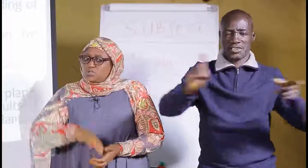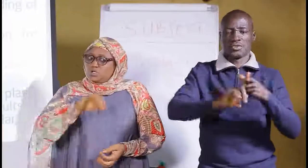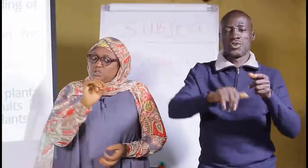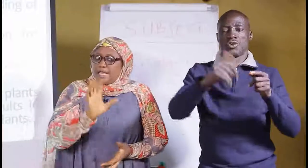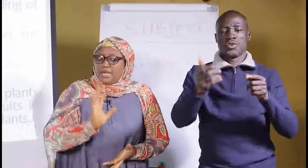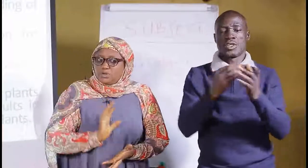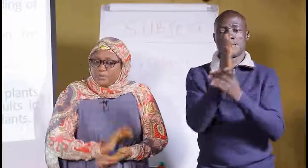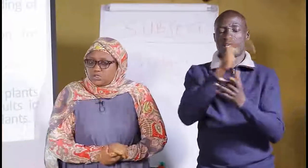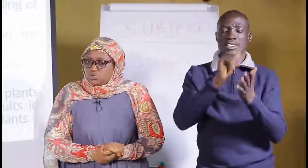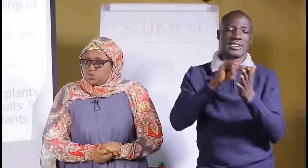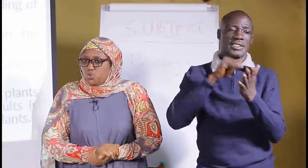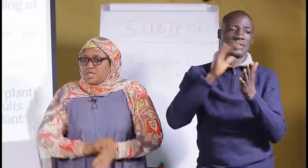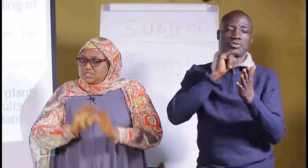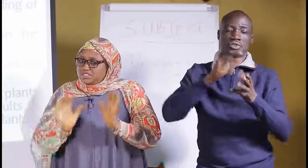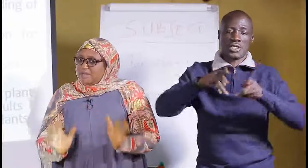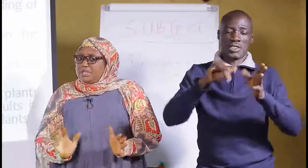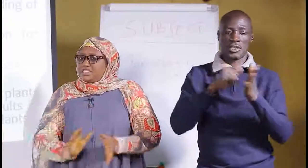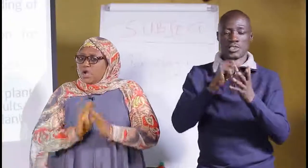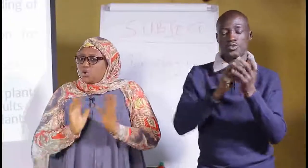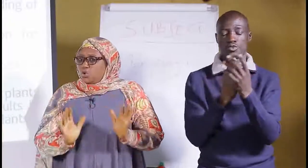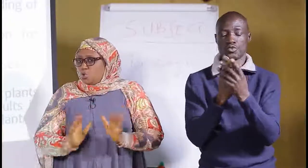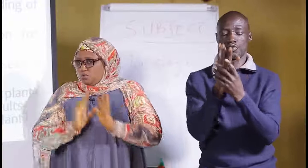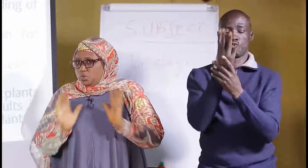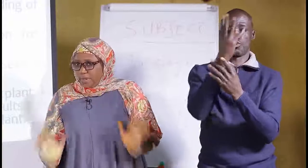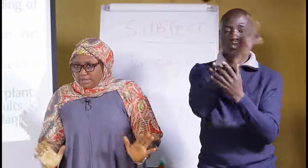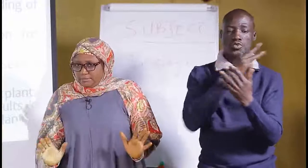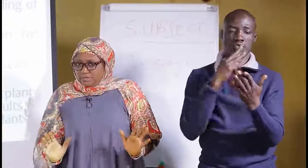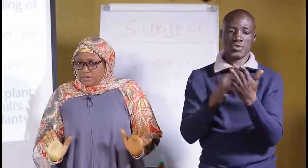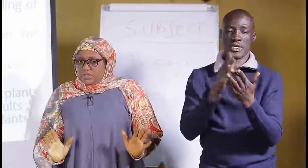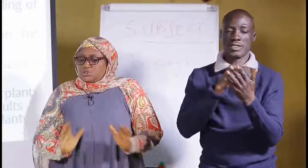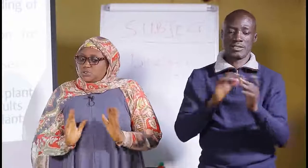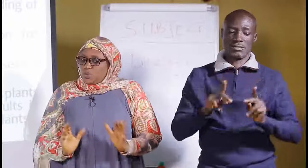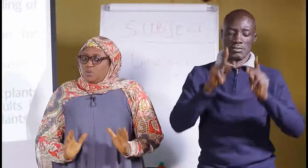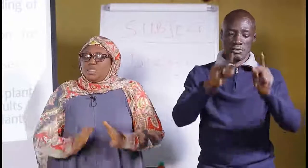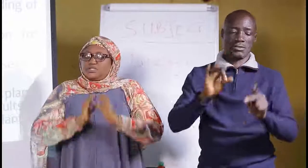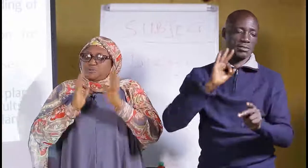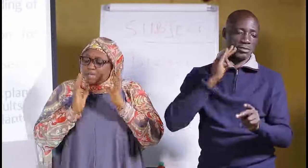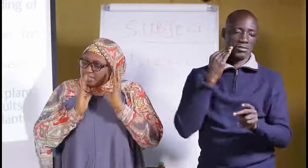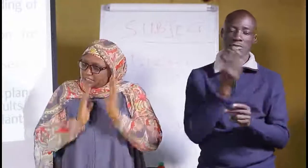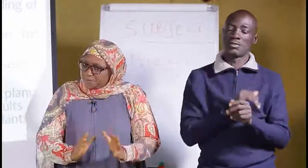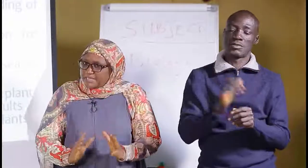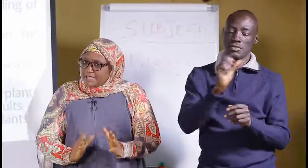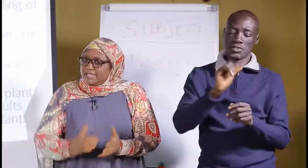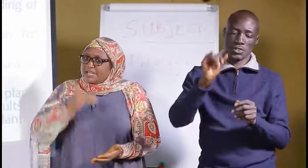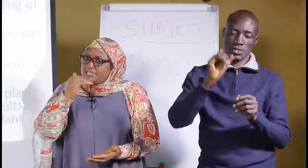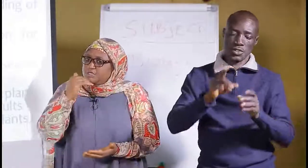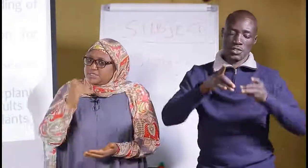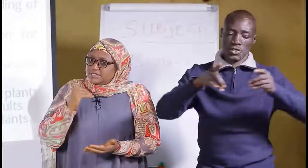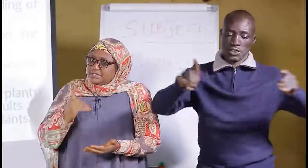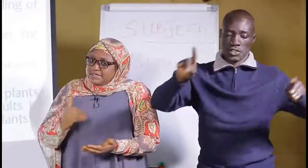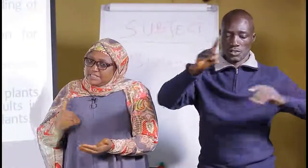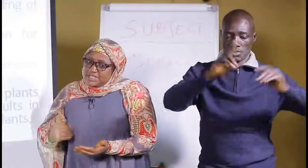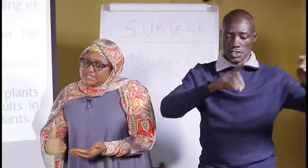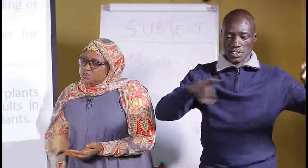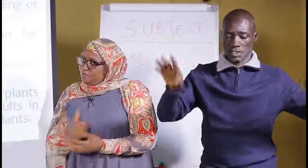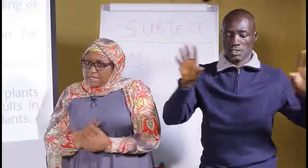and that will not allow the plant to germinate and grow well. So dispersal